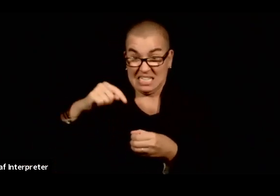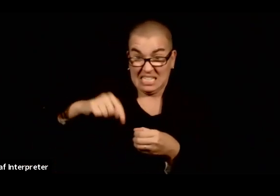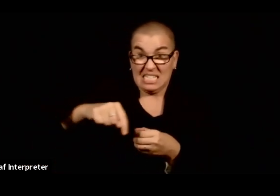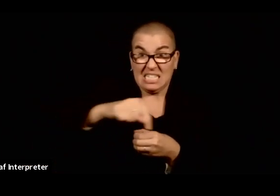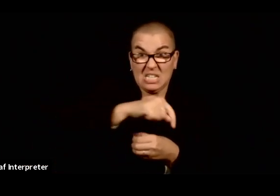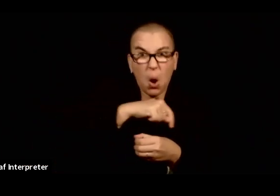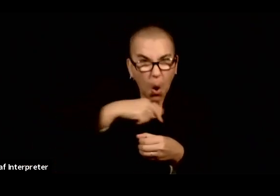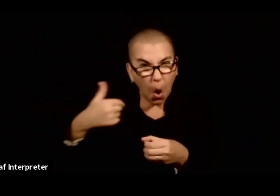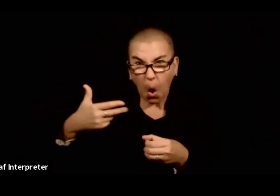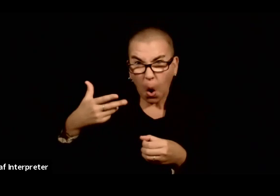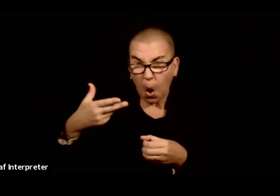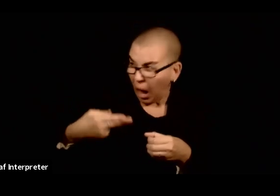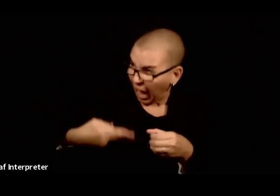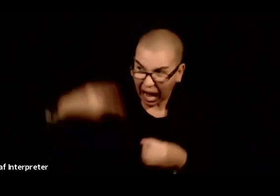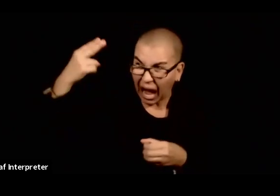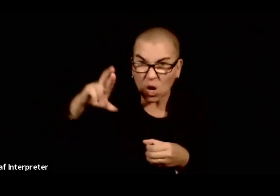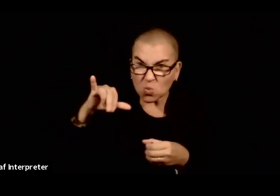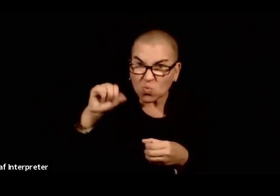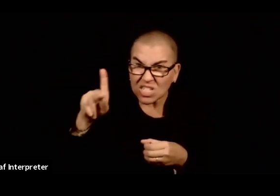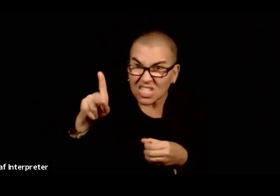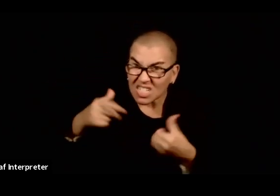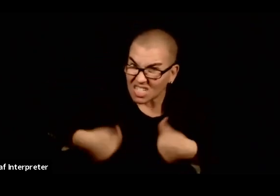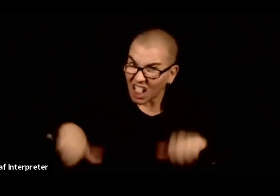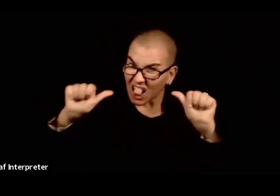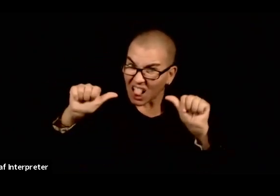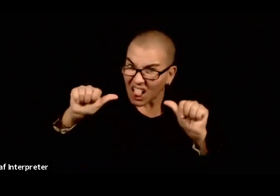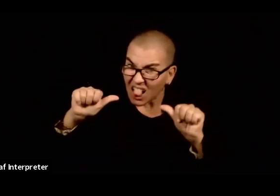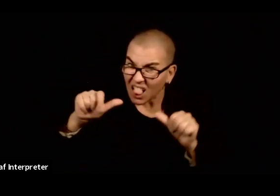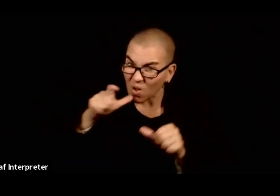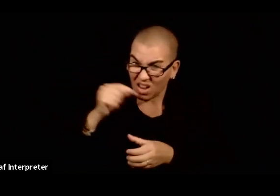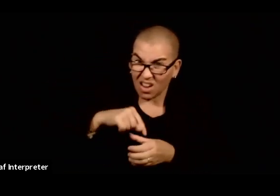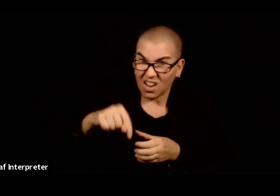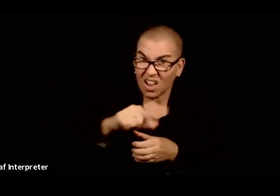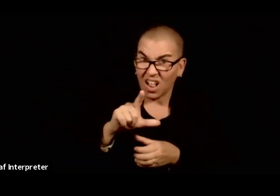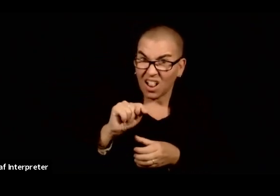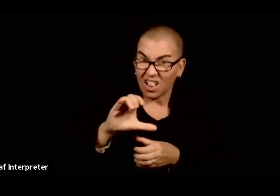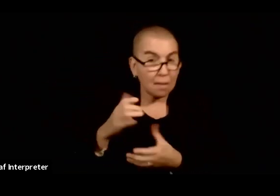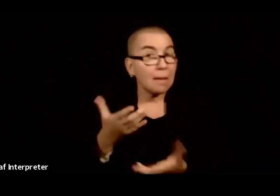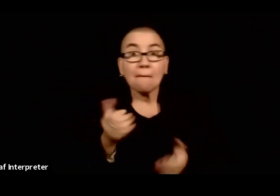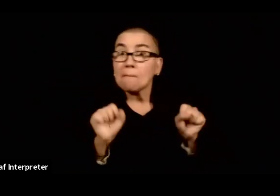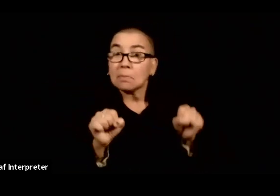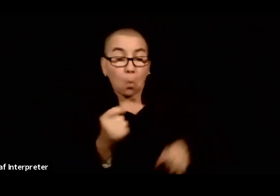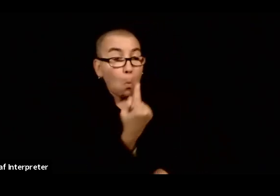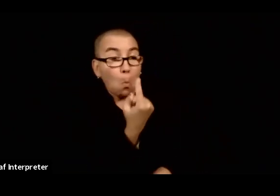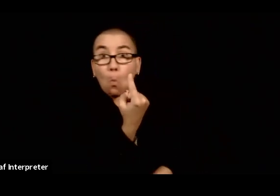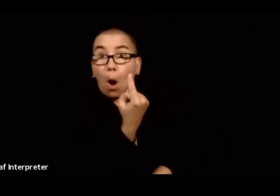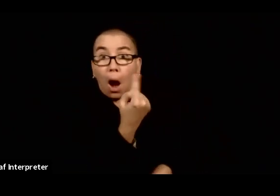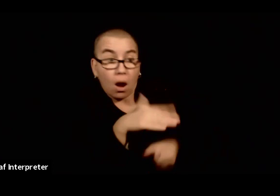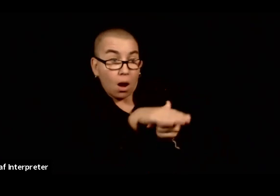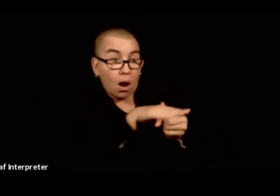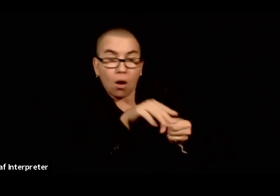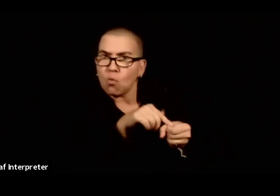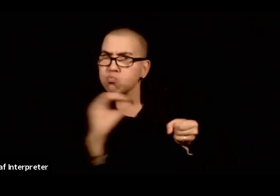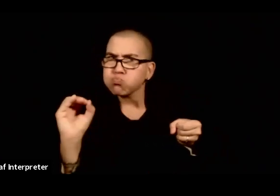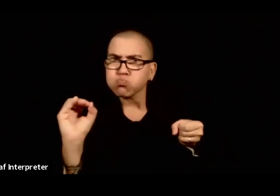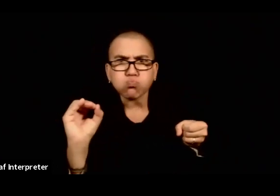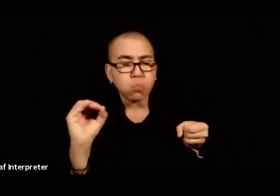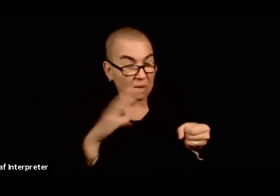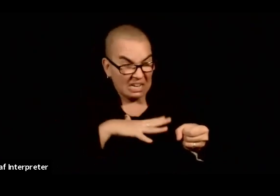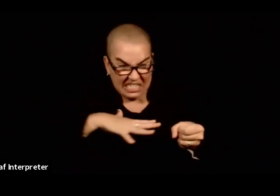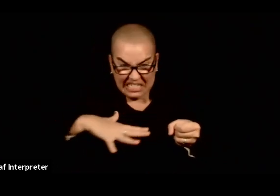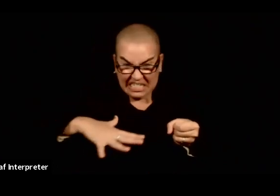are different from facility to facility in terms of their history and their preparedness. I'll mention that Chris Erzin is